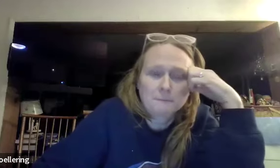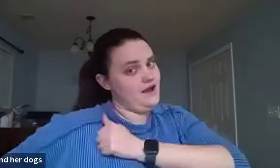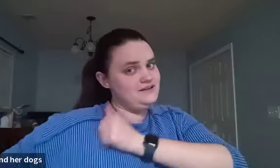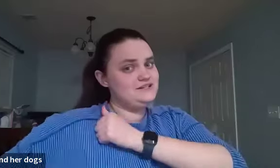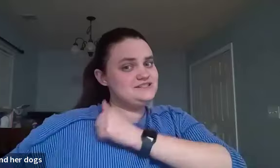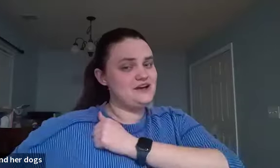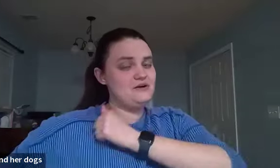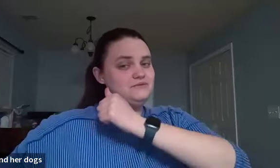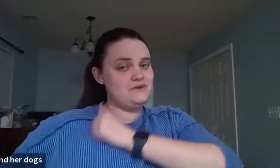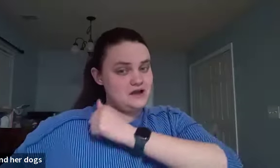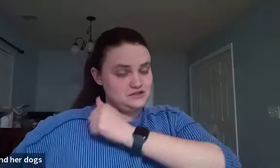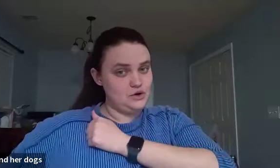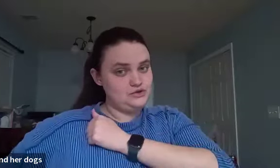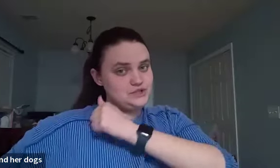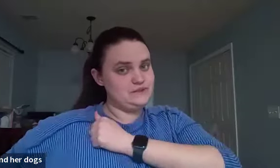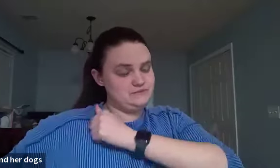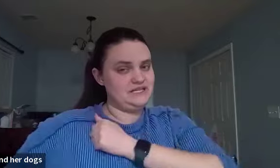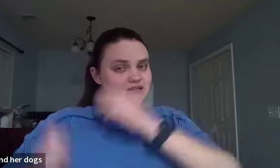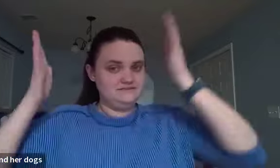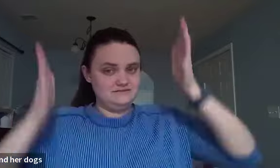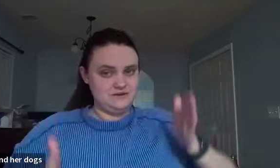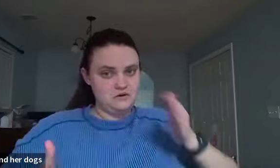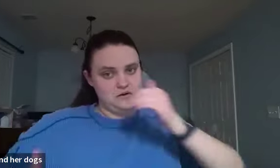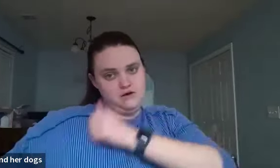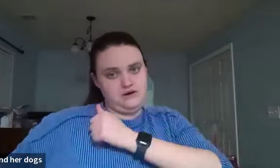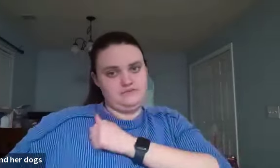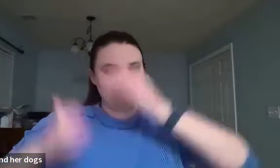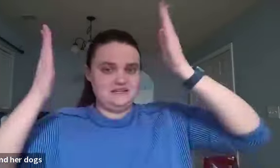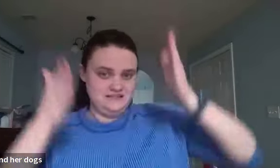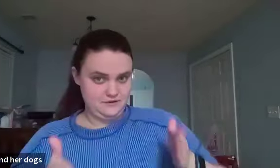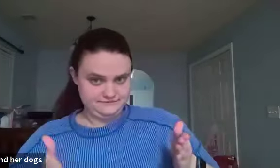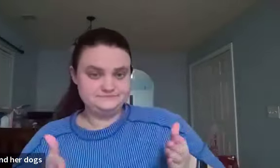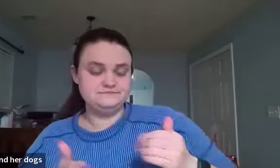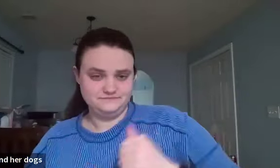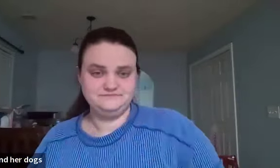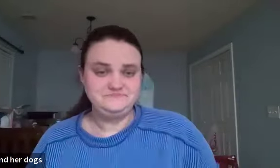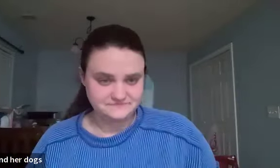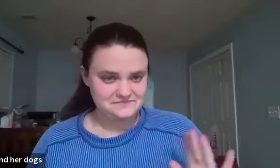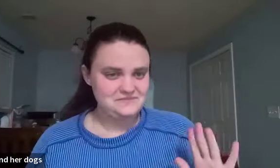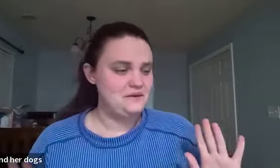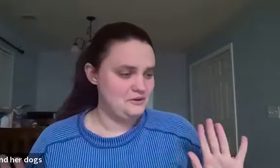yeah. So a soldier would be arms and down.